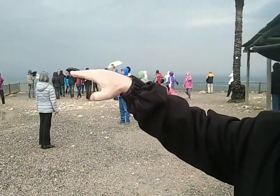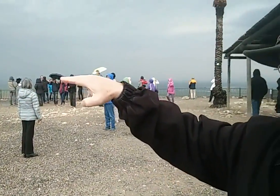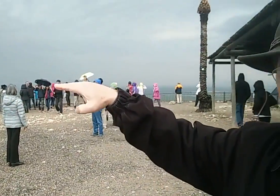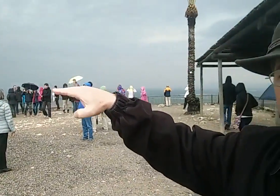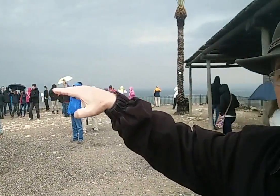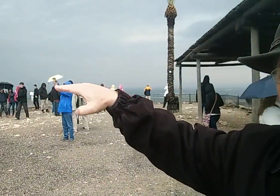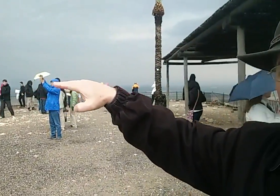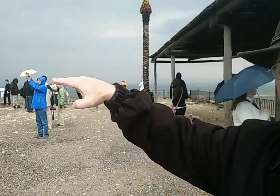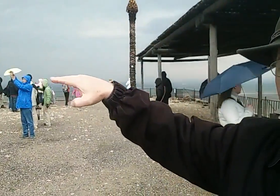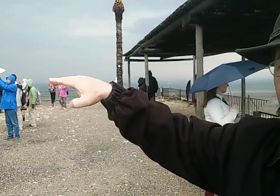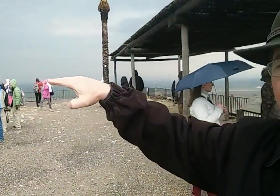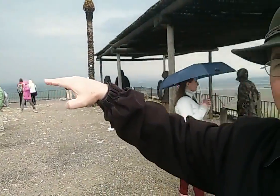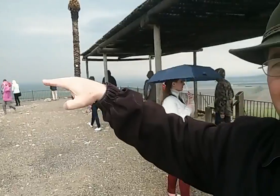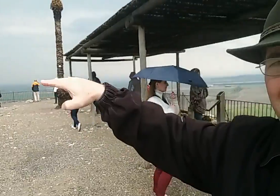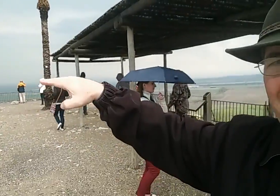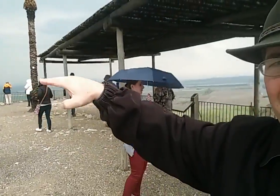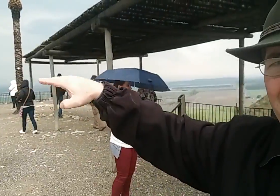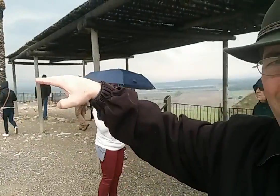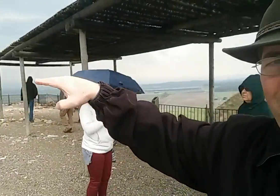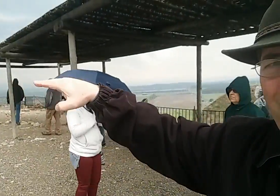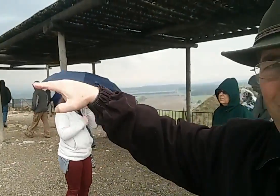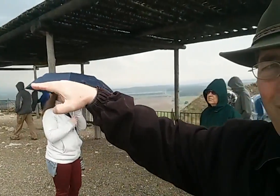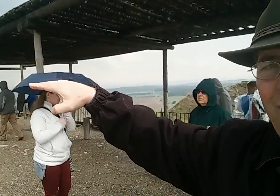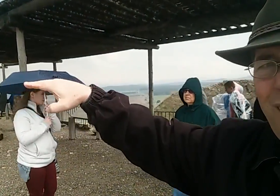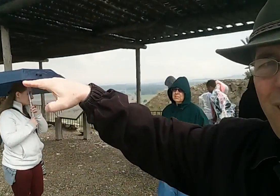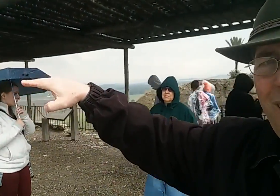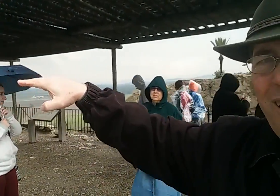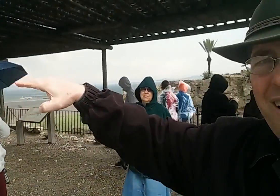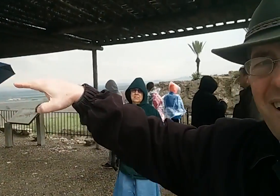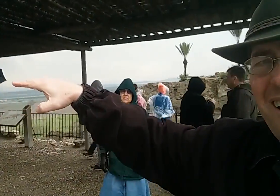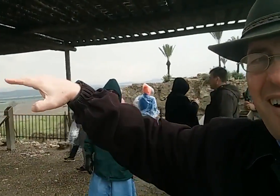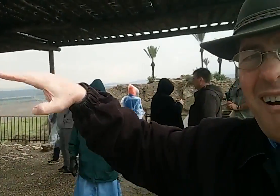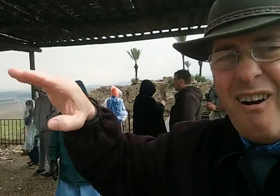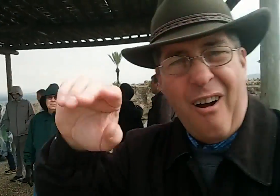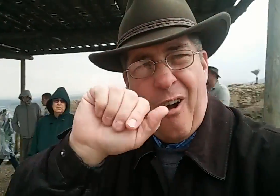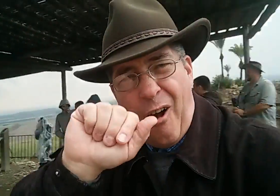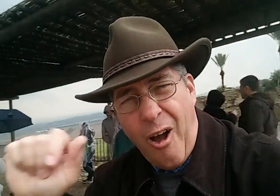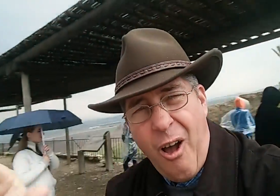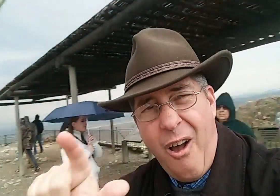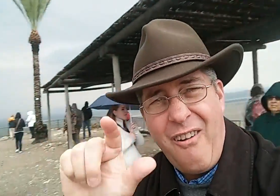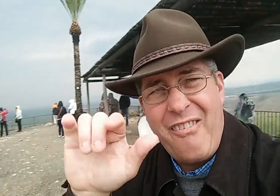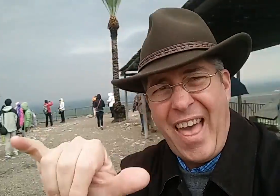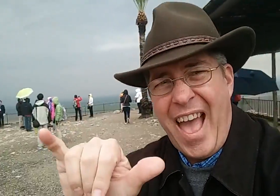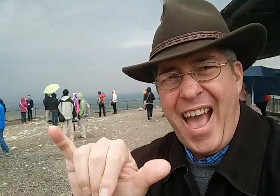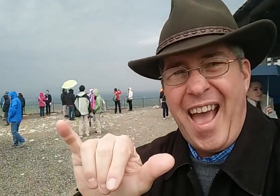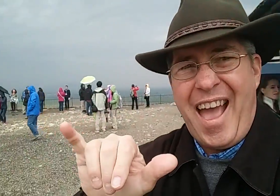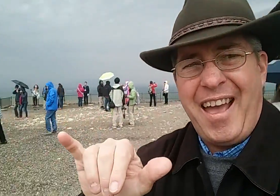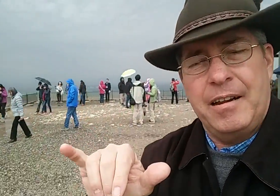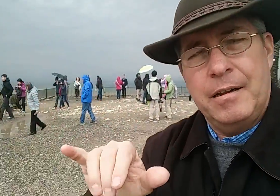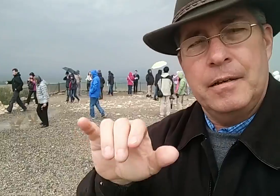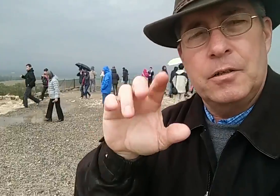will take place here. And this one hill, Megiddo, is in the center of this huge valley.